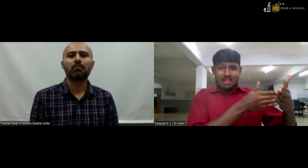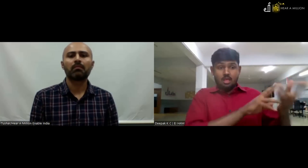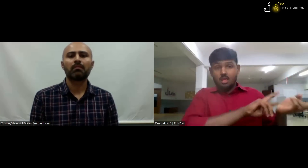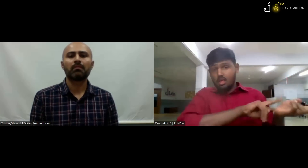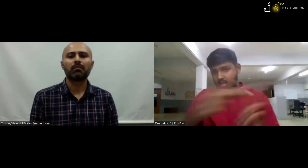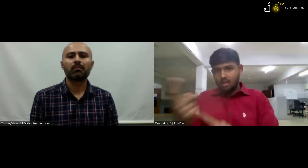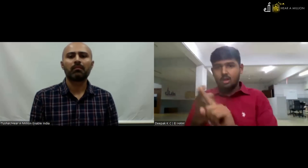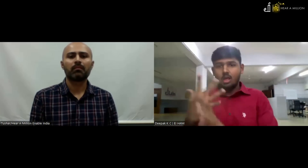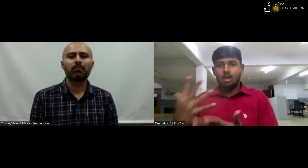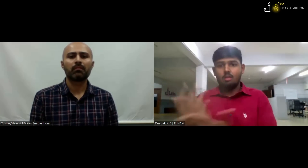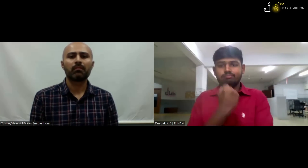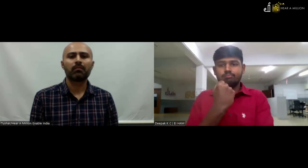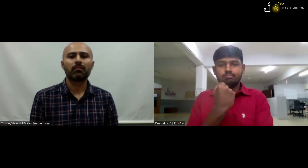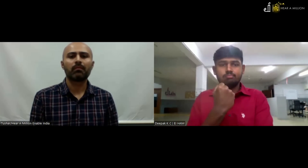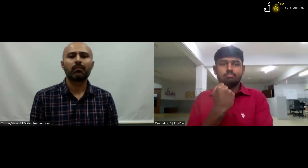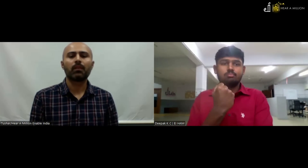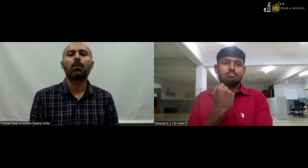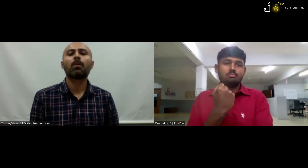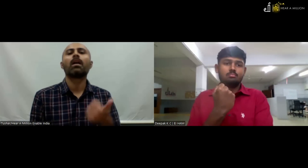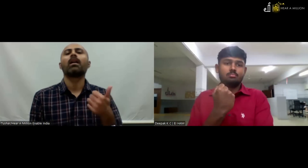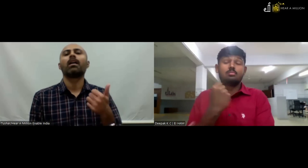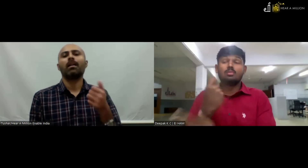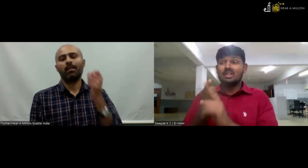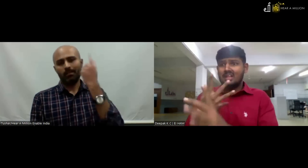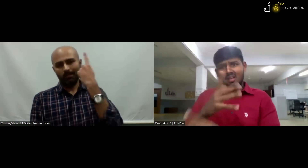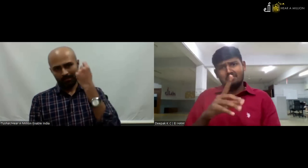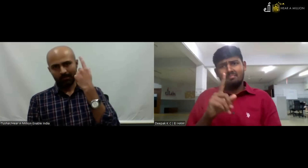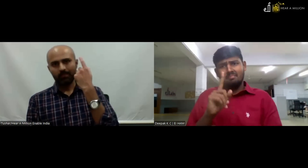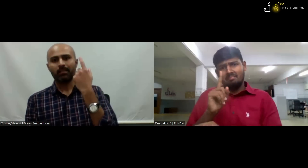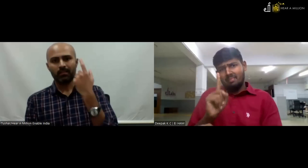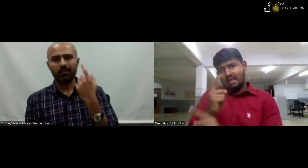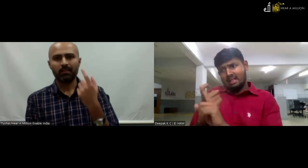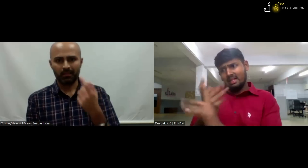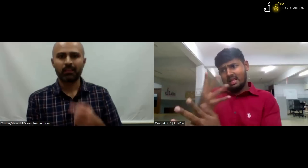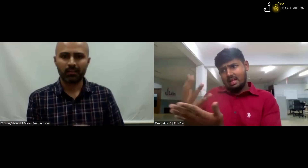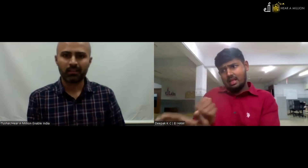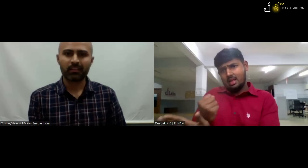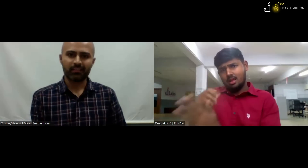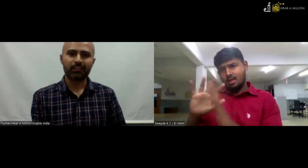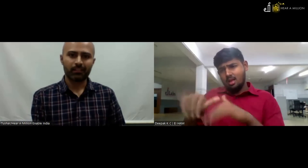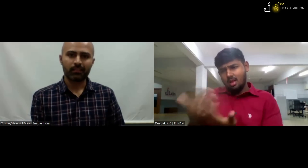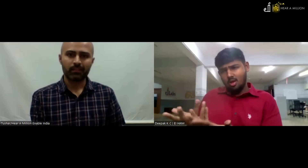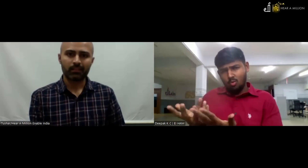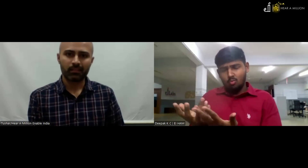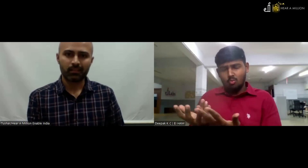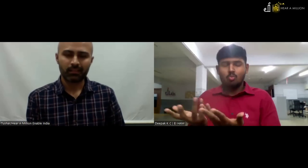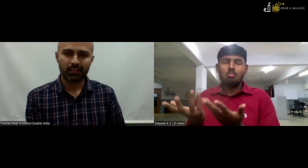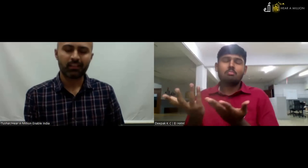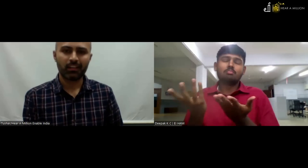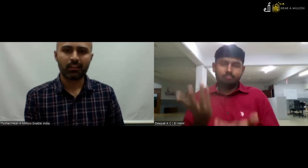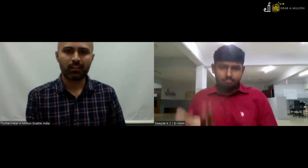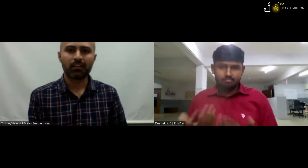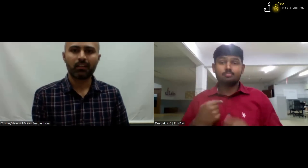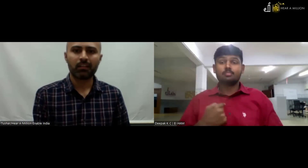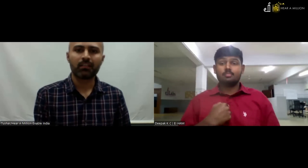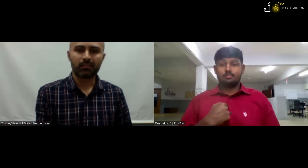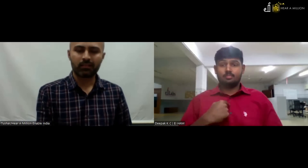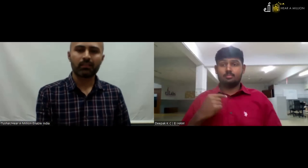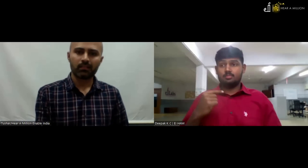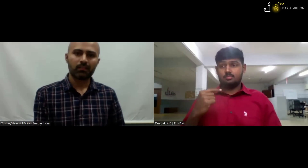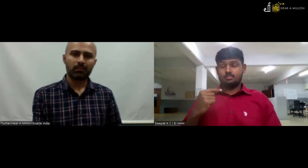and my visual acuity and all of that. So with those documents, I got the license in